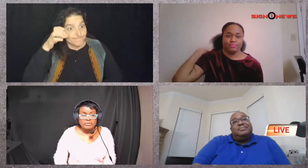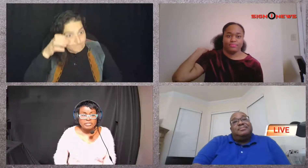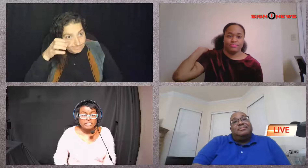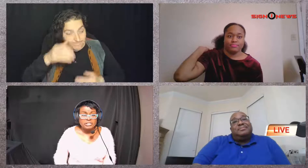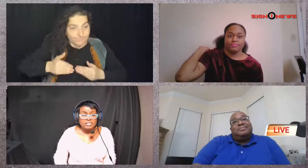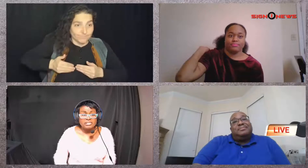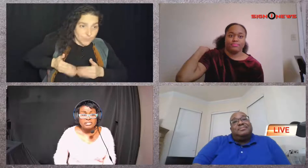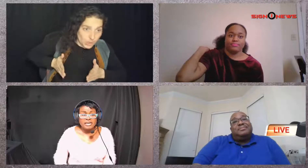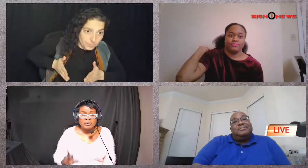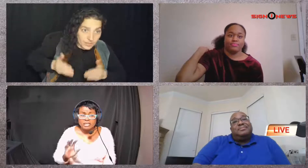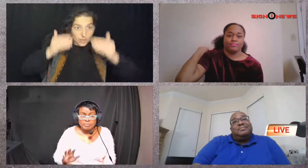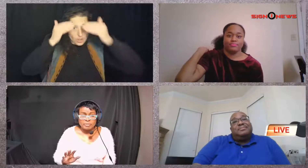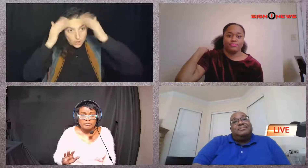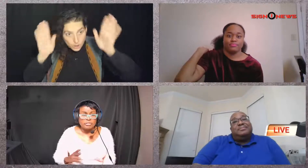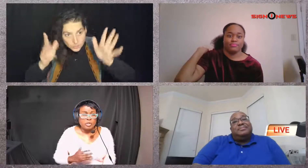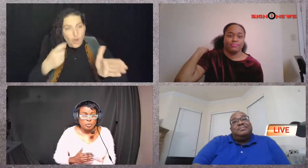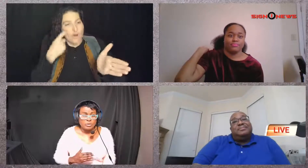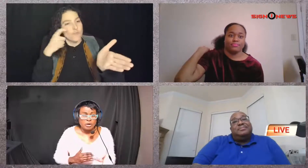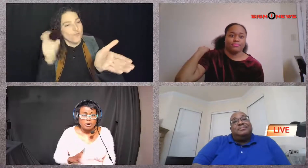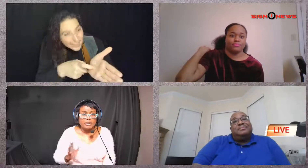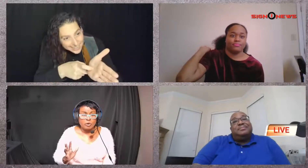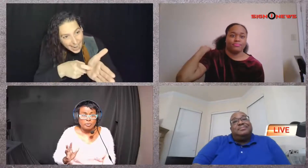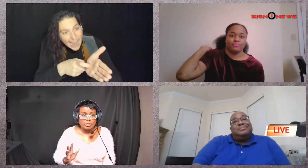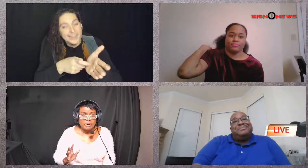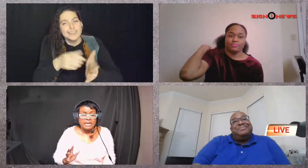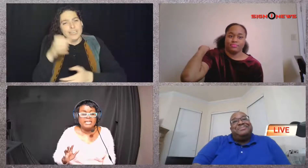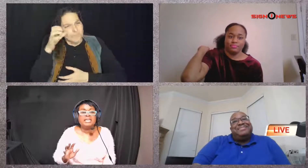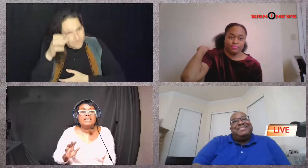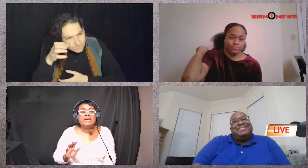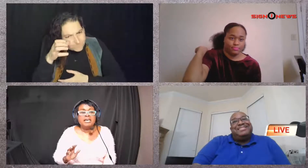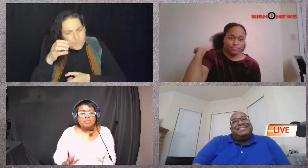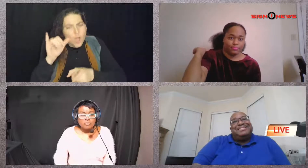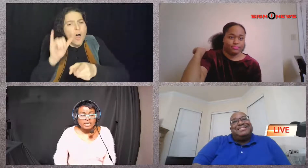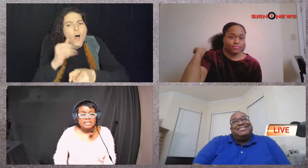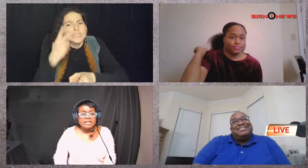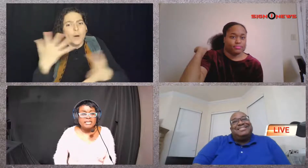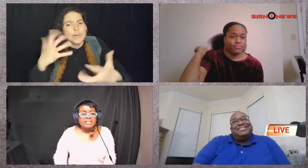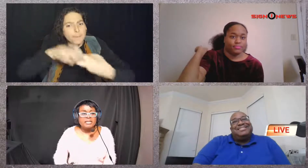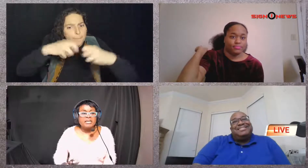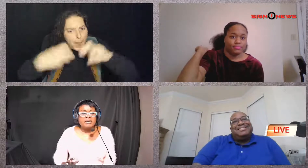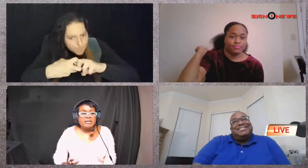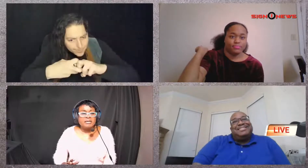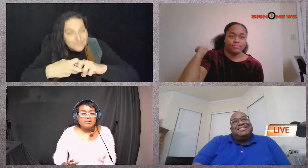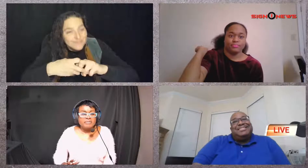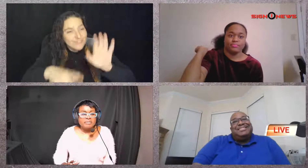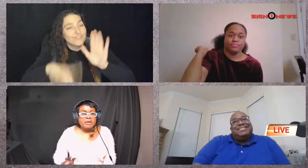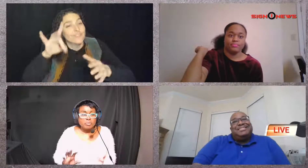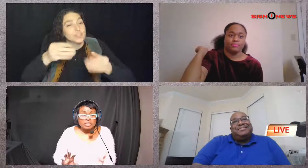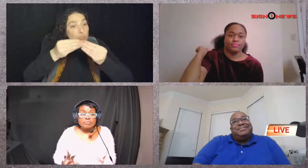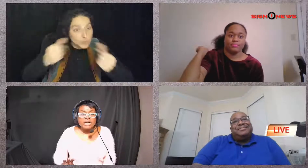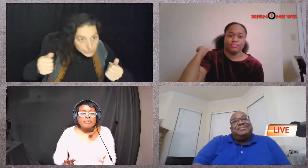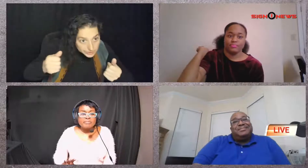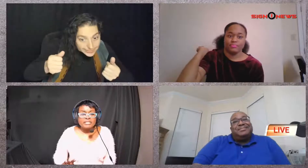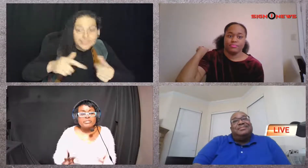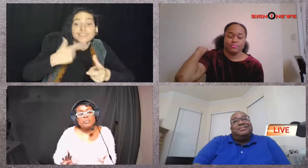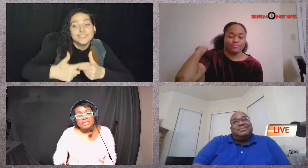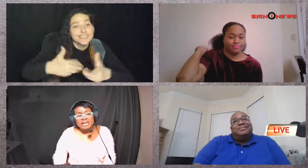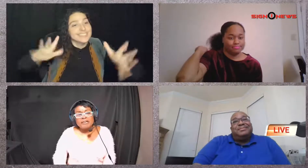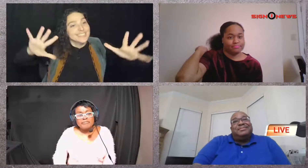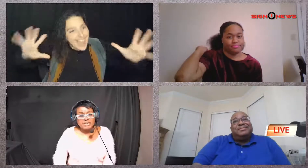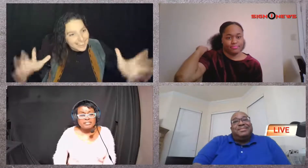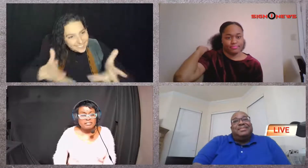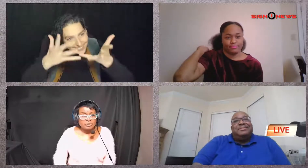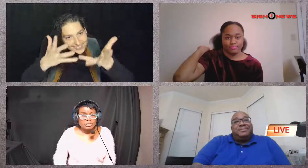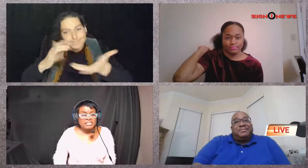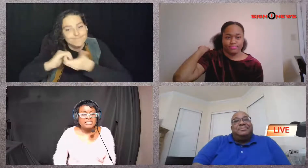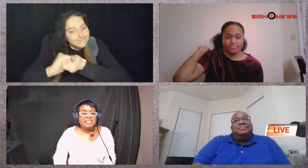double standards? Let's just sit down, keep your mouth shut, open your heart, open your mind, and recognize that what the problem is, so that we